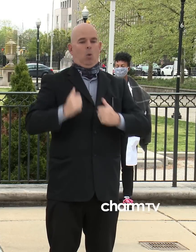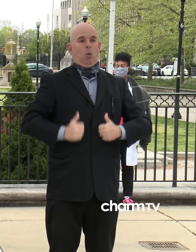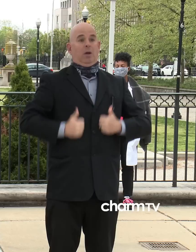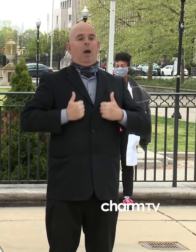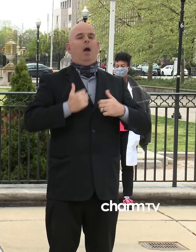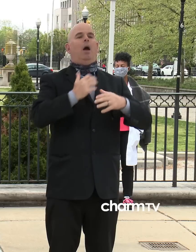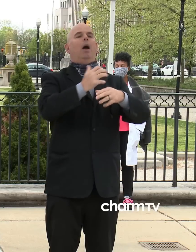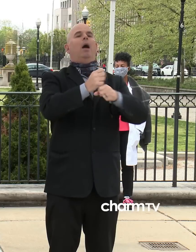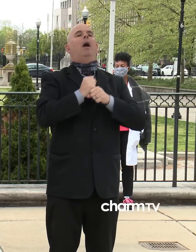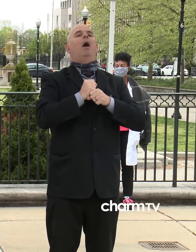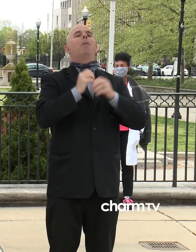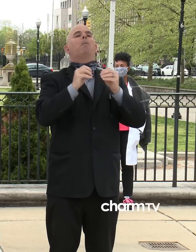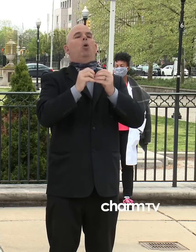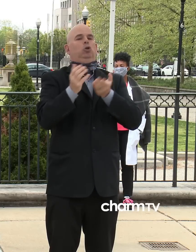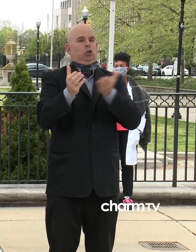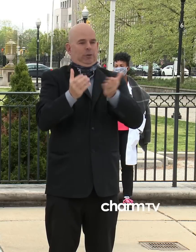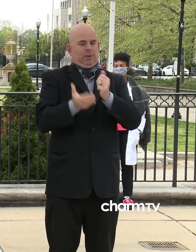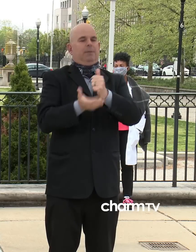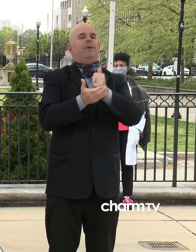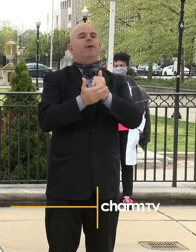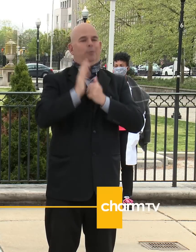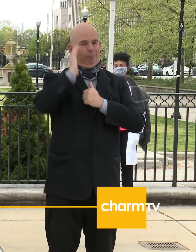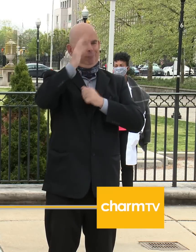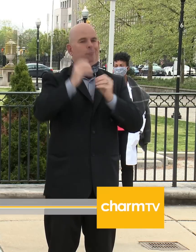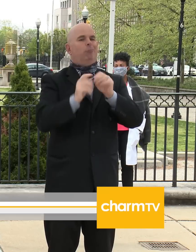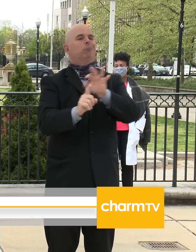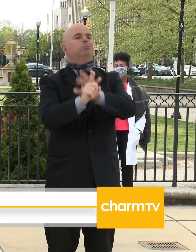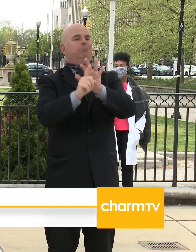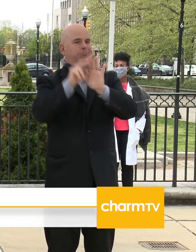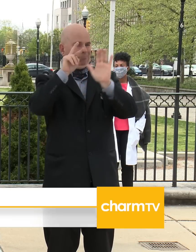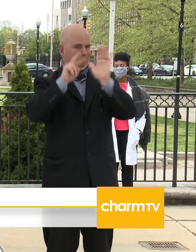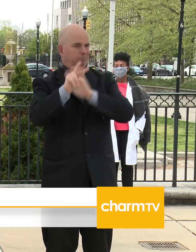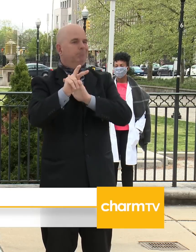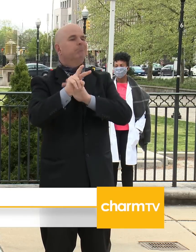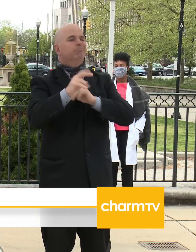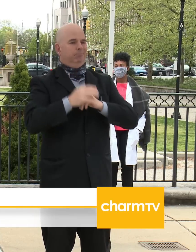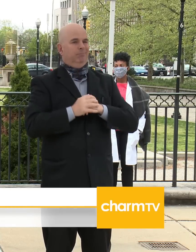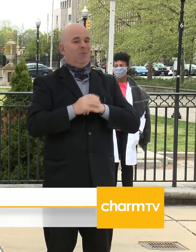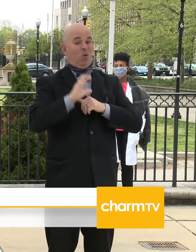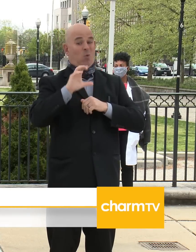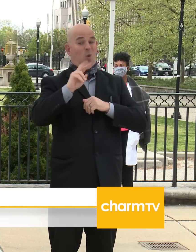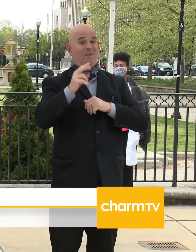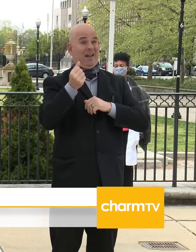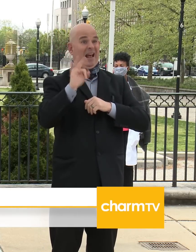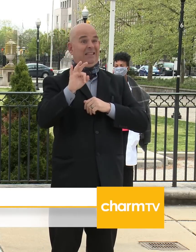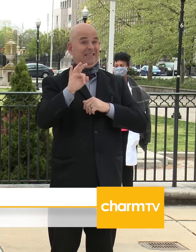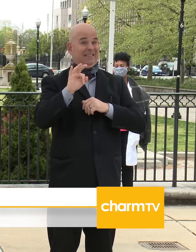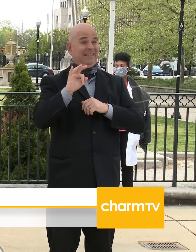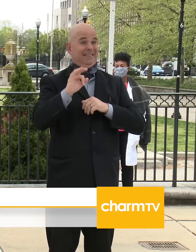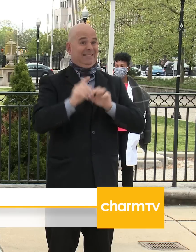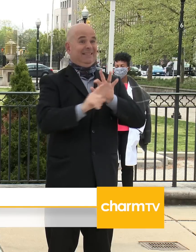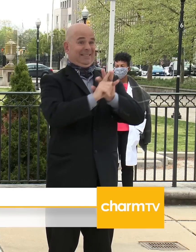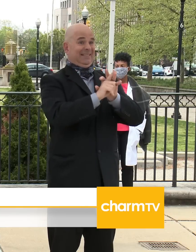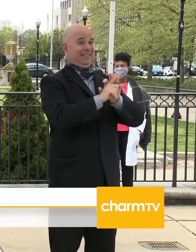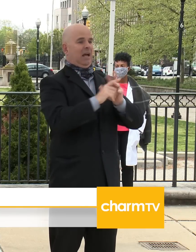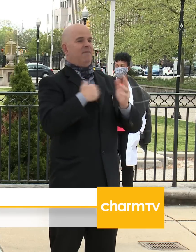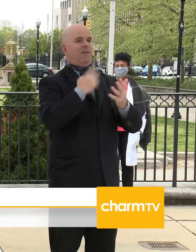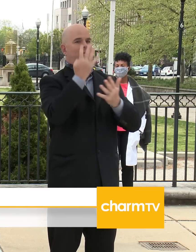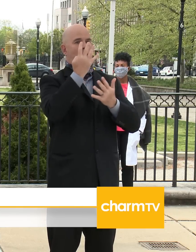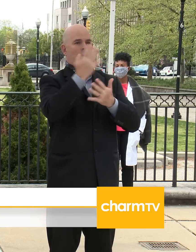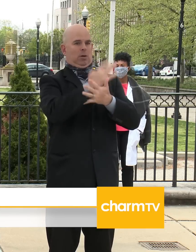assistance. The COVID-19 emergency food strategy has 4 elements. First,